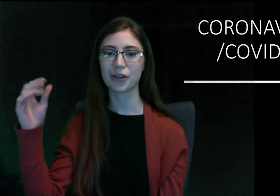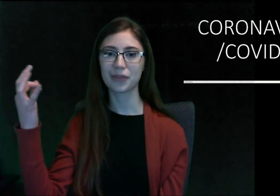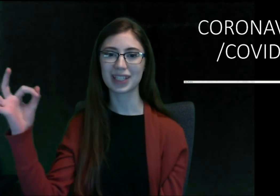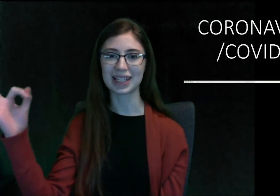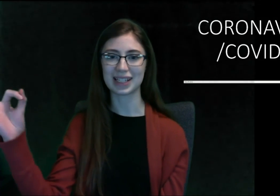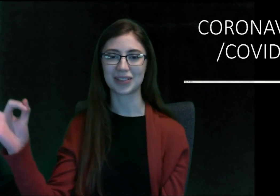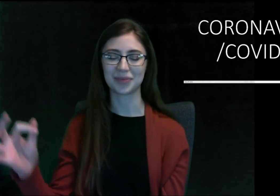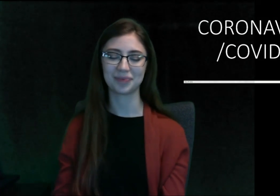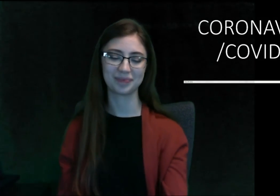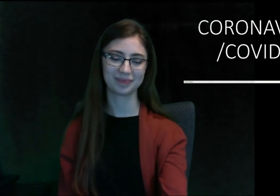COVID-19.